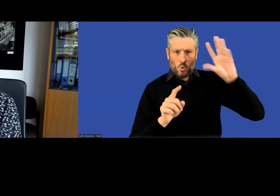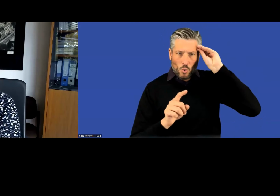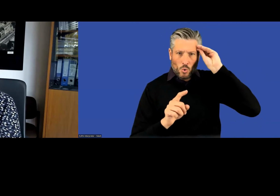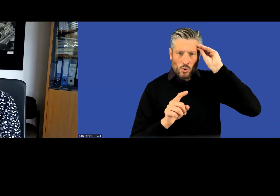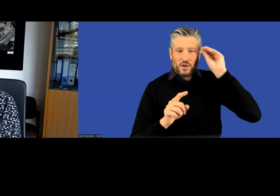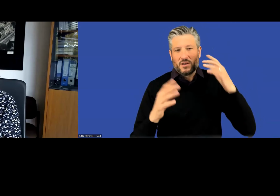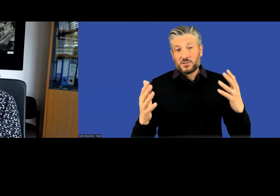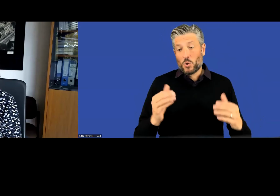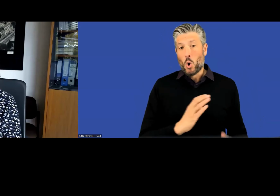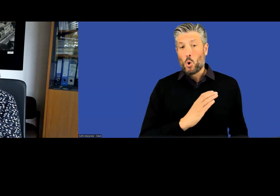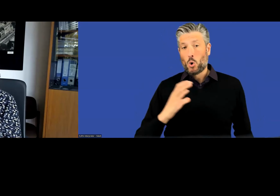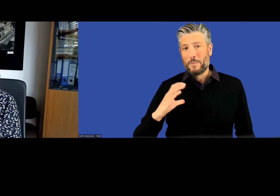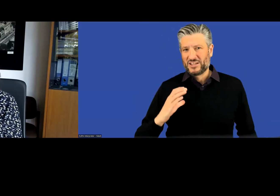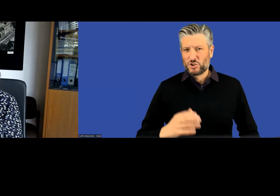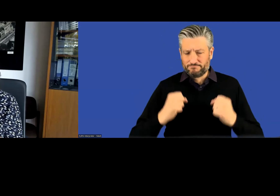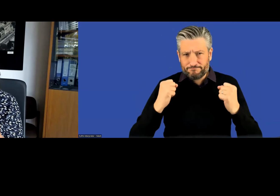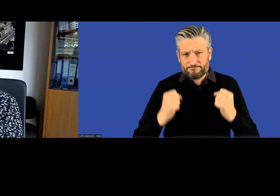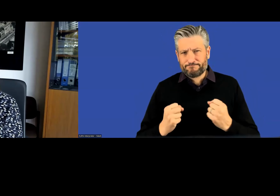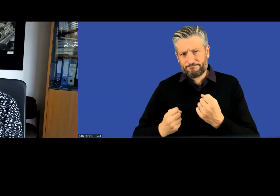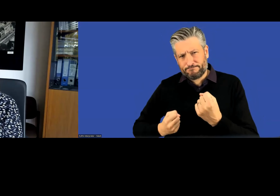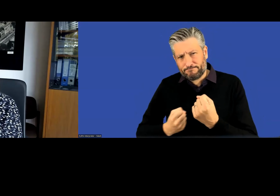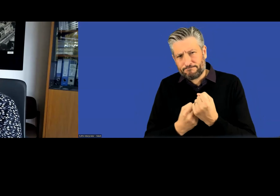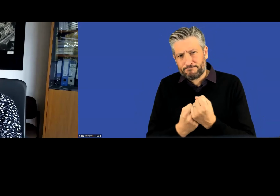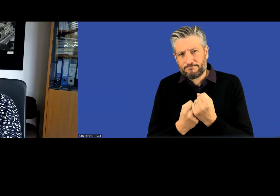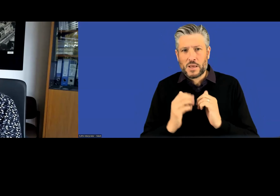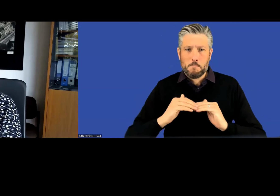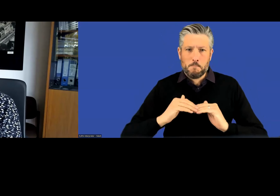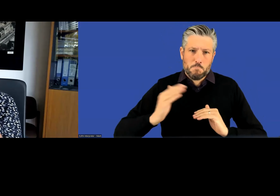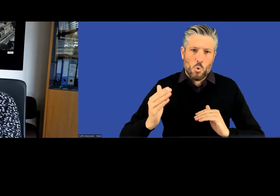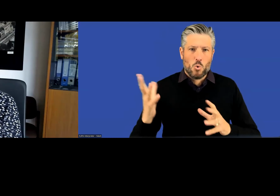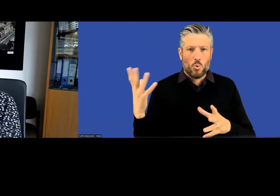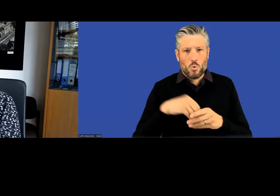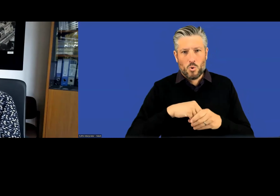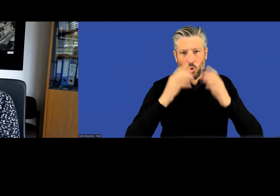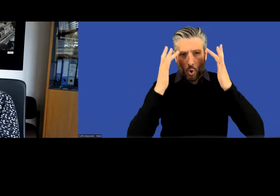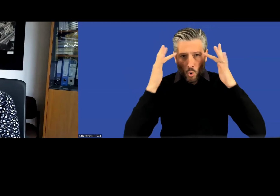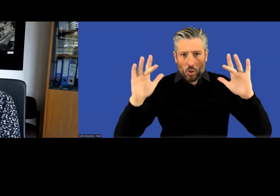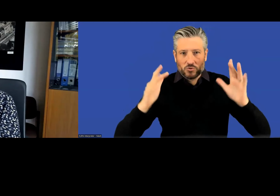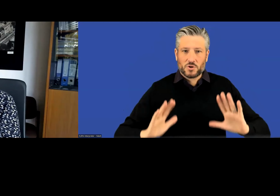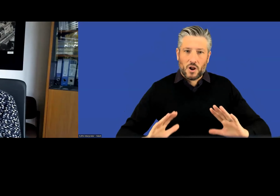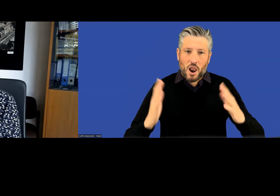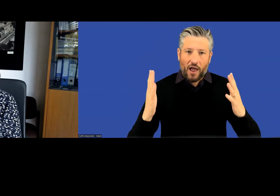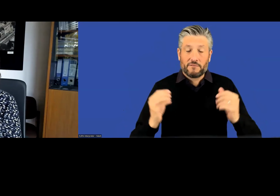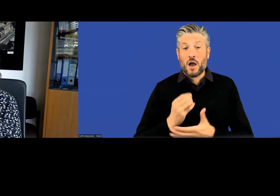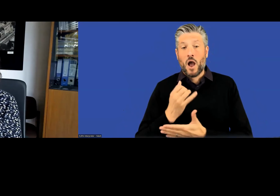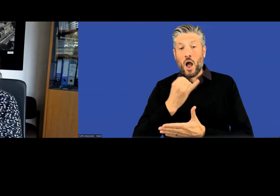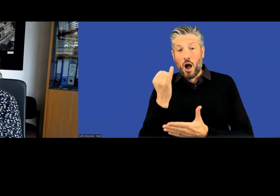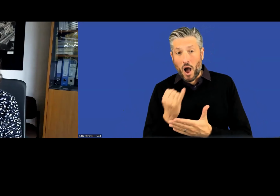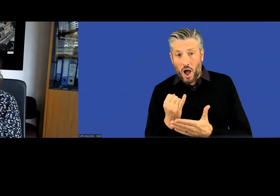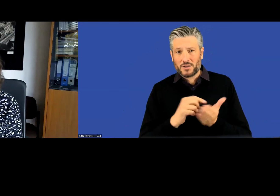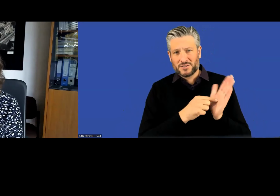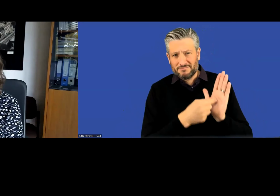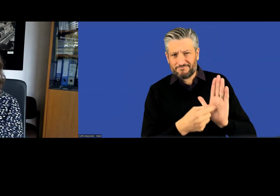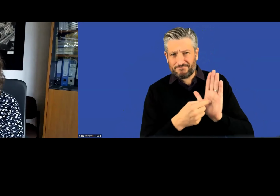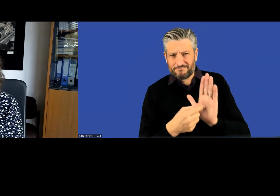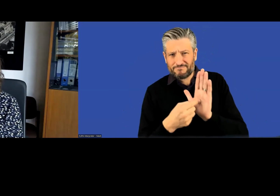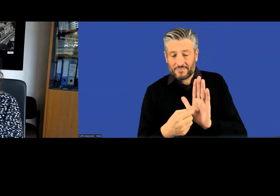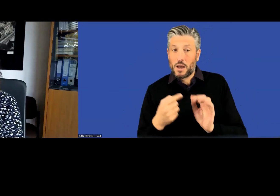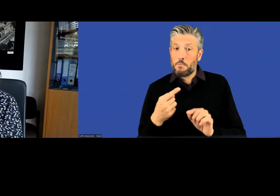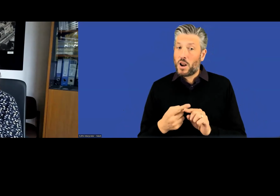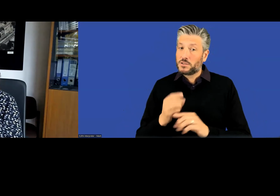greater participation in cultural life. It seeks to raise the visibility of artworks by persons with disabilities and strives to